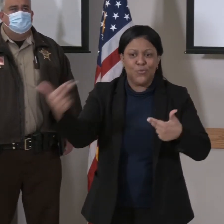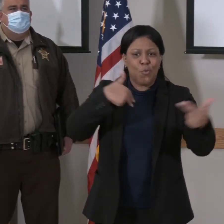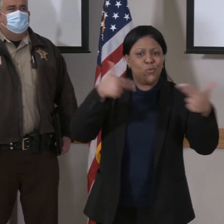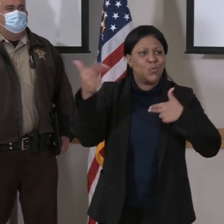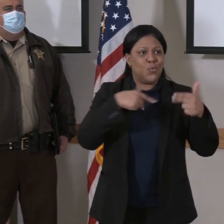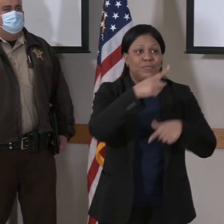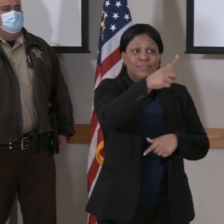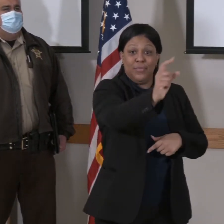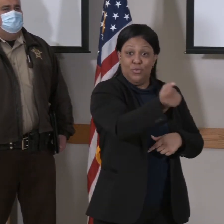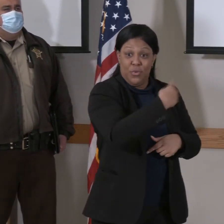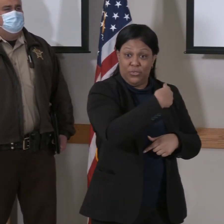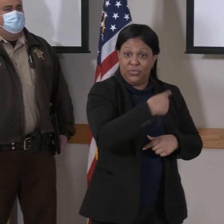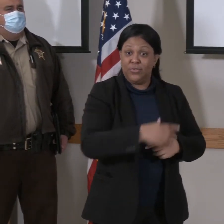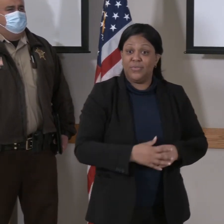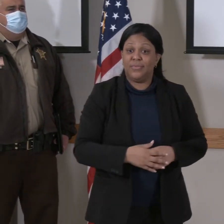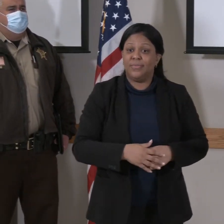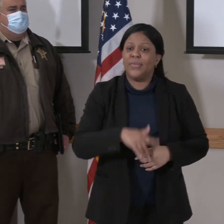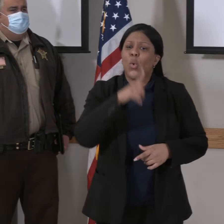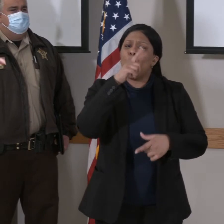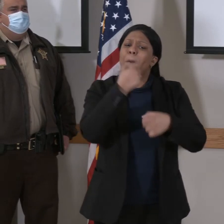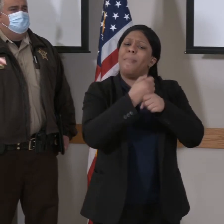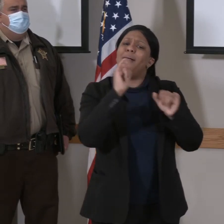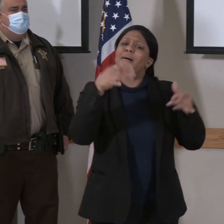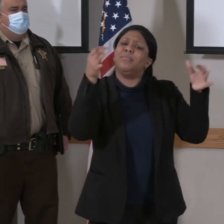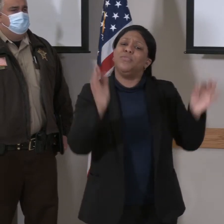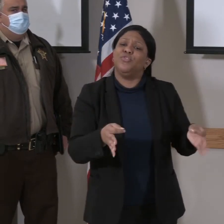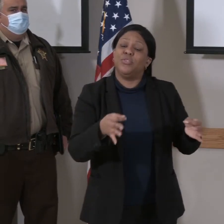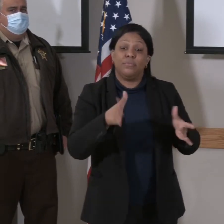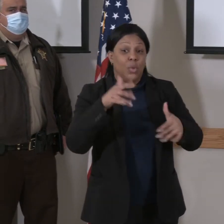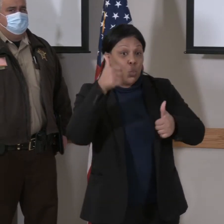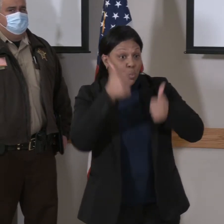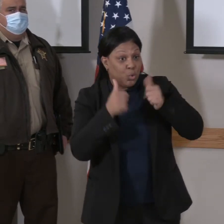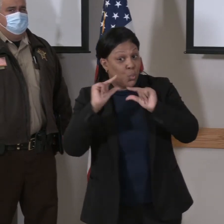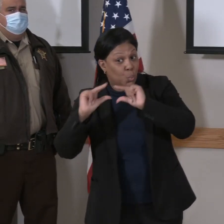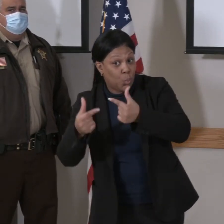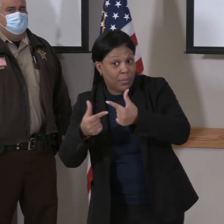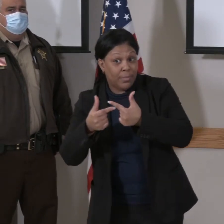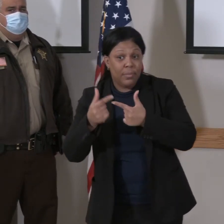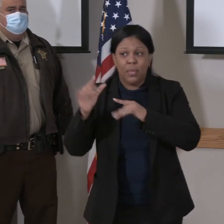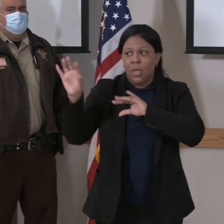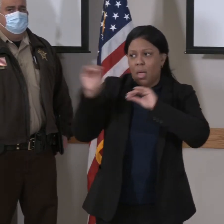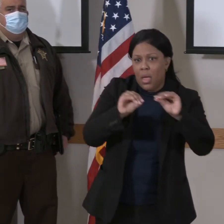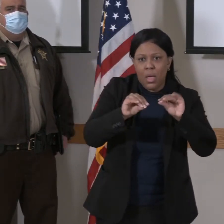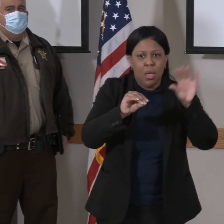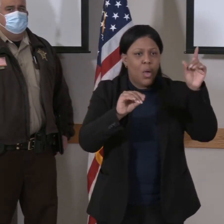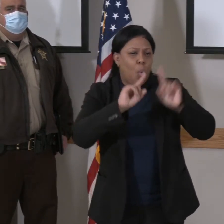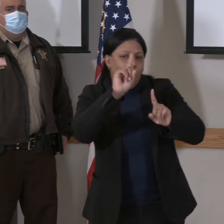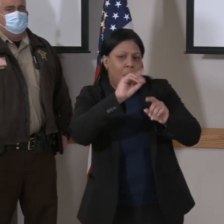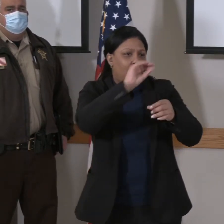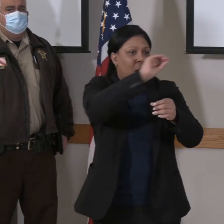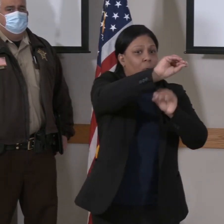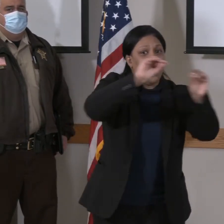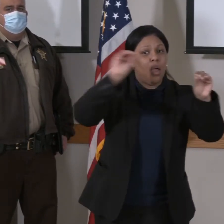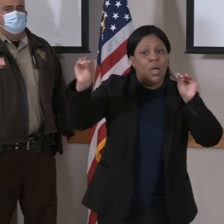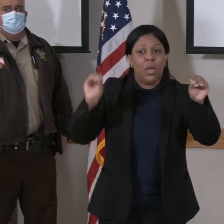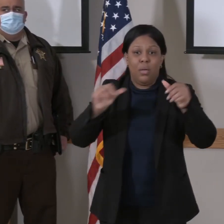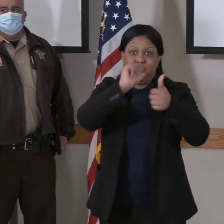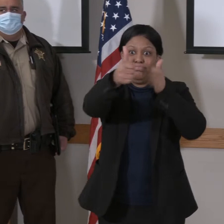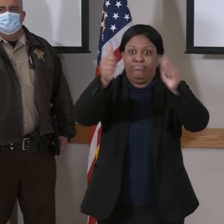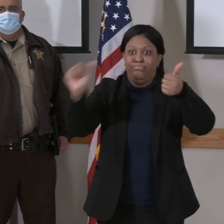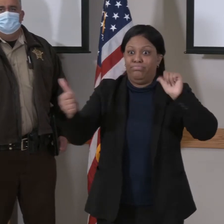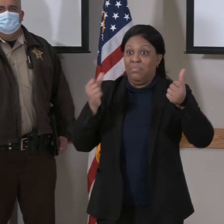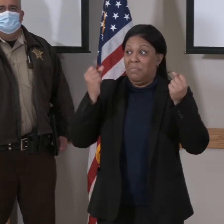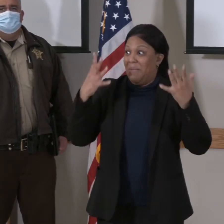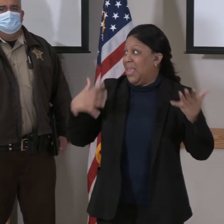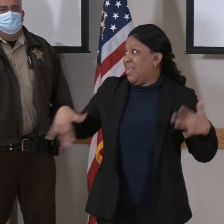decision is to put which groups where, which resources where, given that there are so many leaders involved in this unified